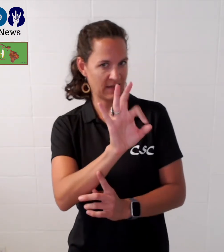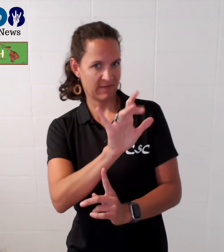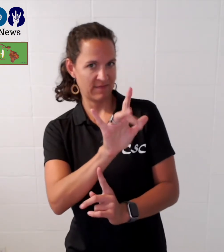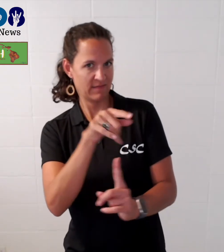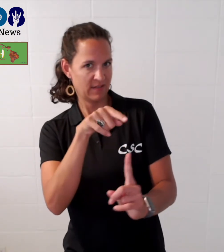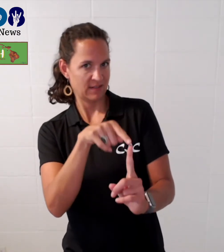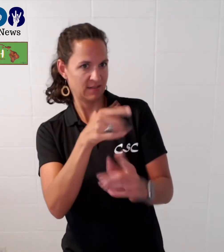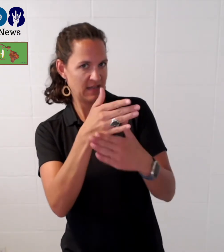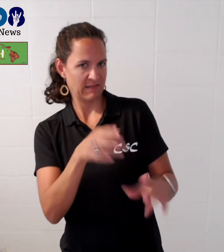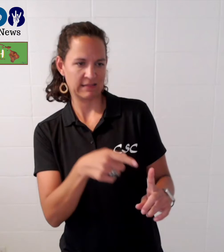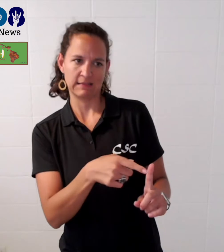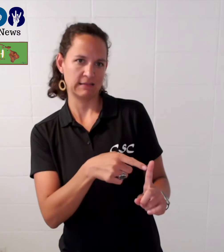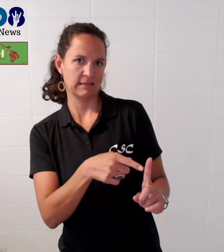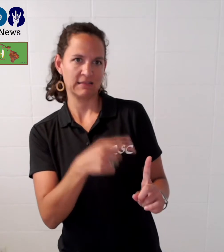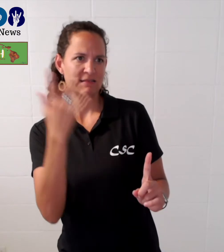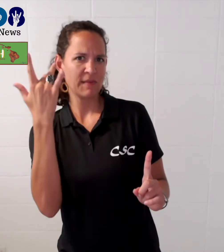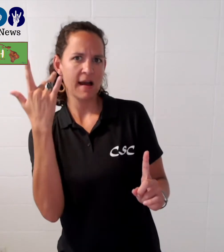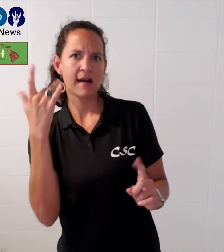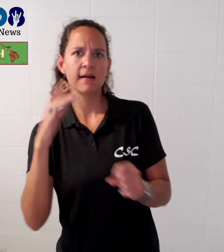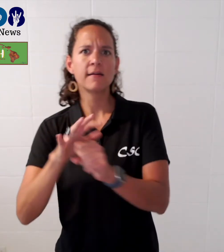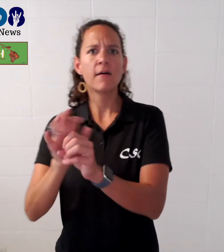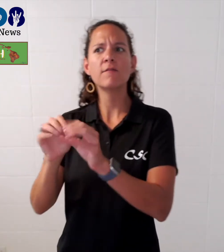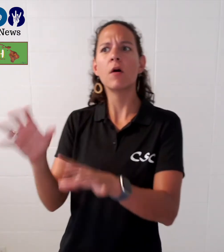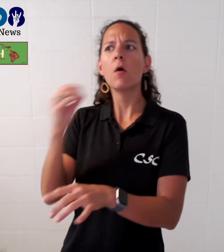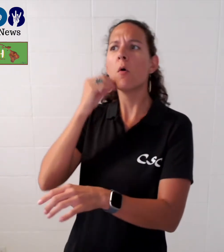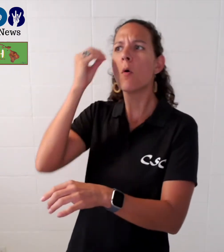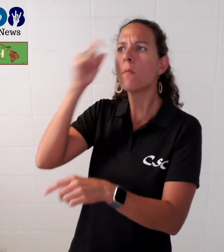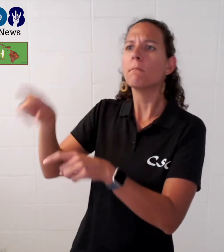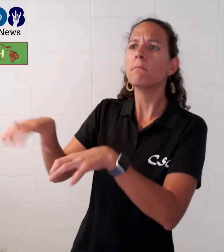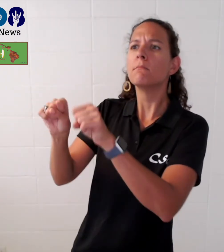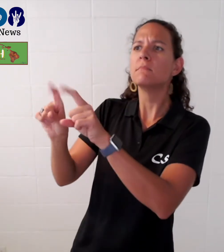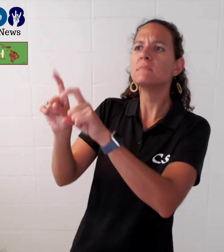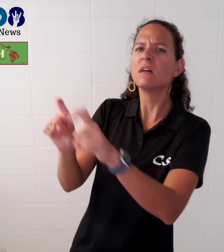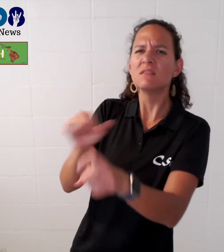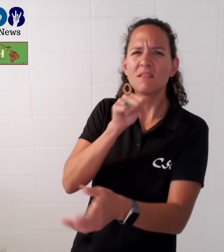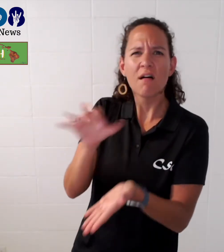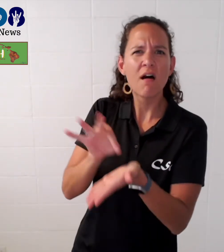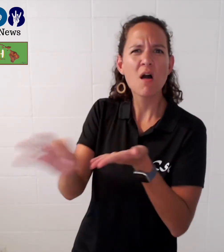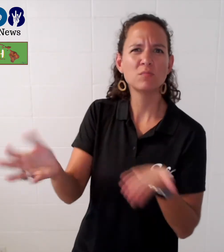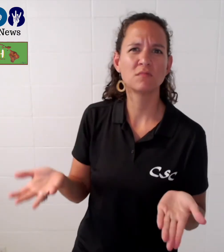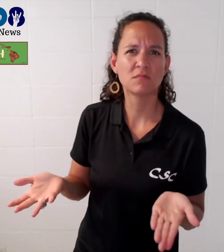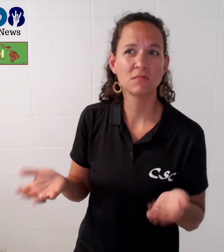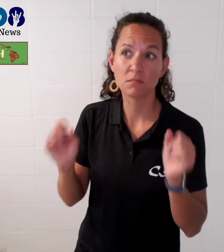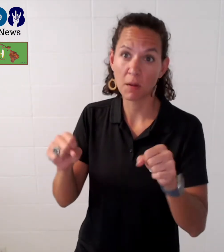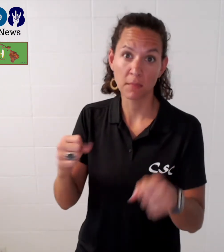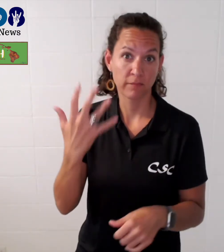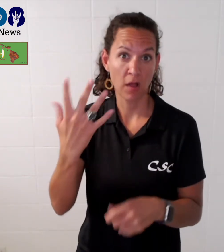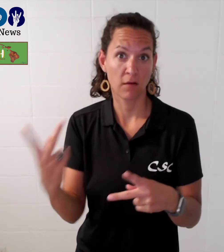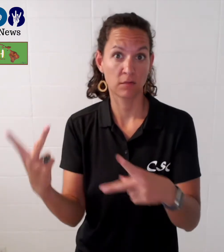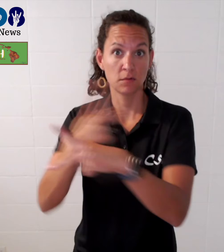of 125 is accurate because home COVID testing is not included. They feel